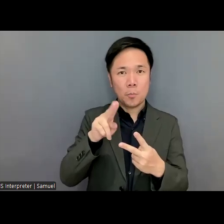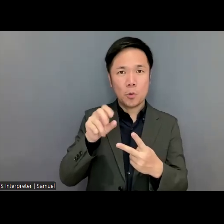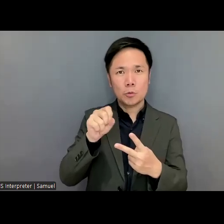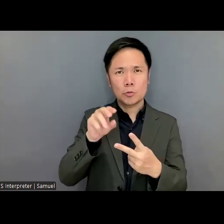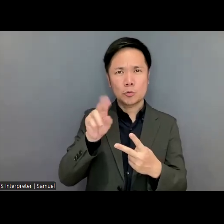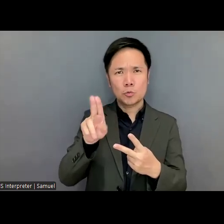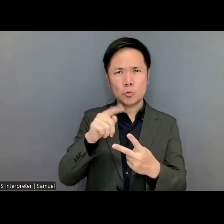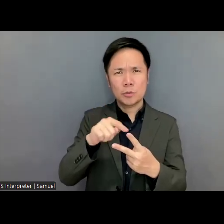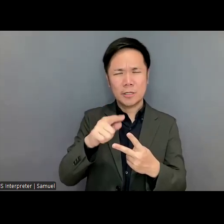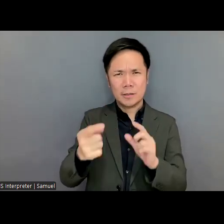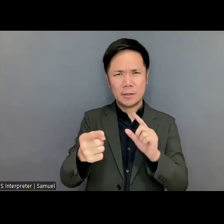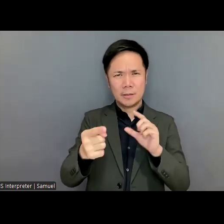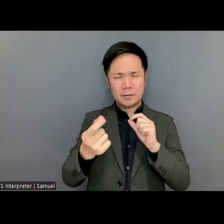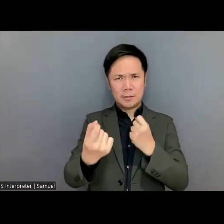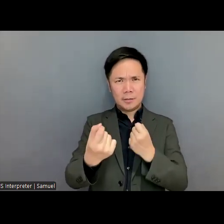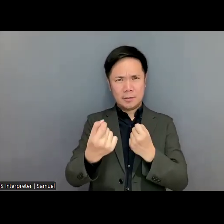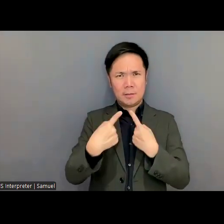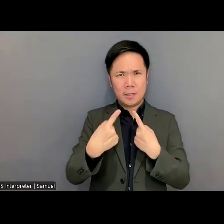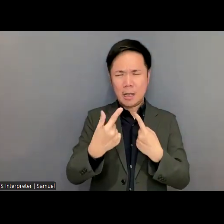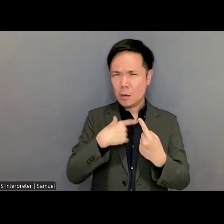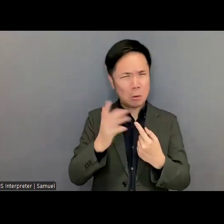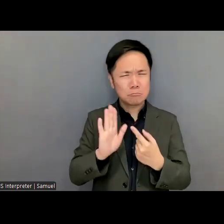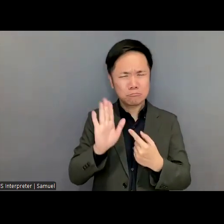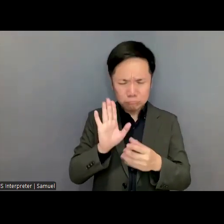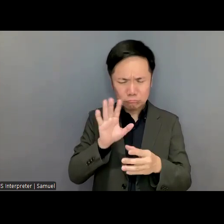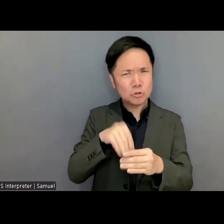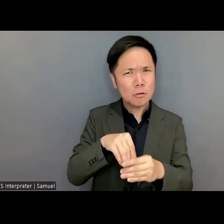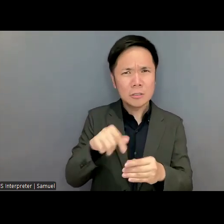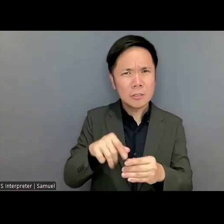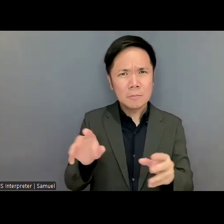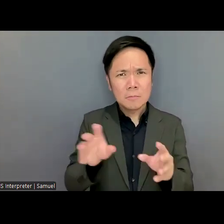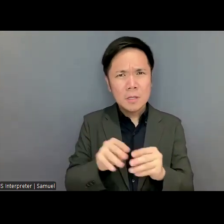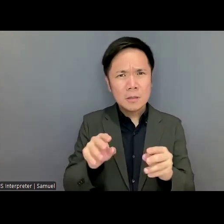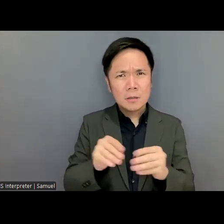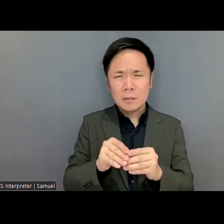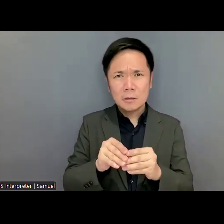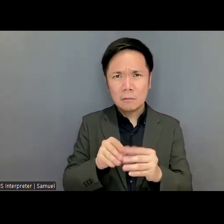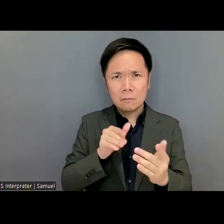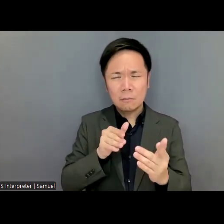of messages because she tried to join the meeting, but it seems to be that she has a lot of